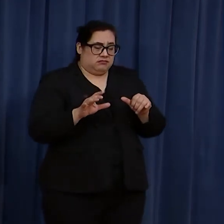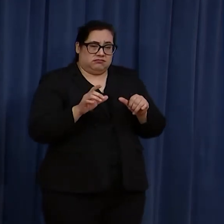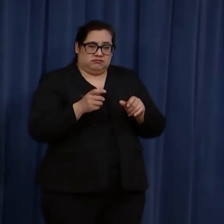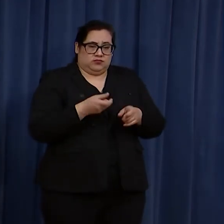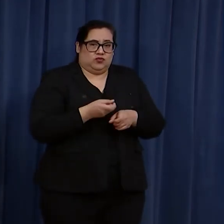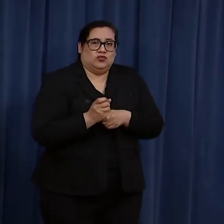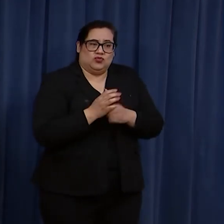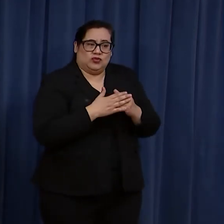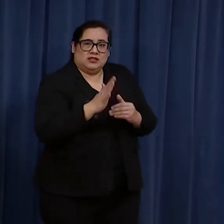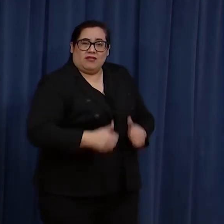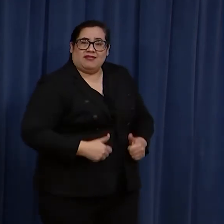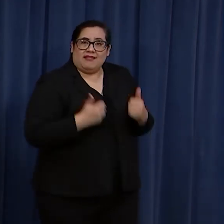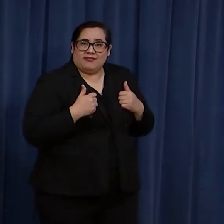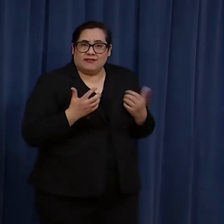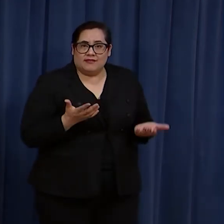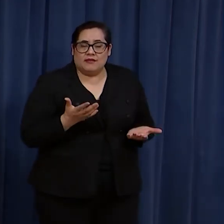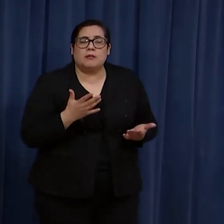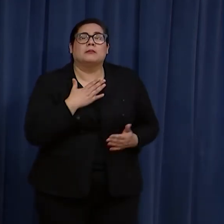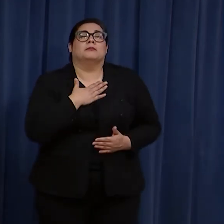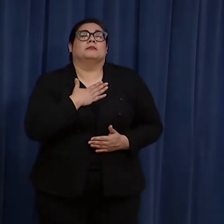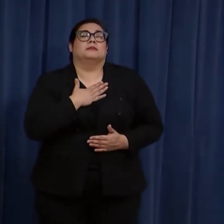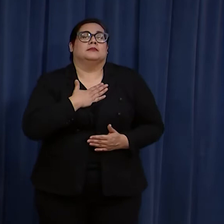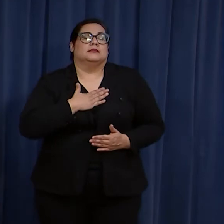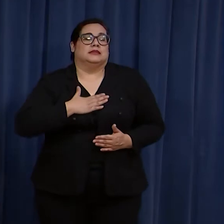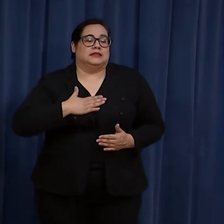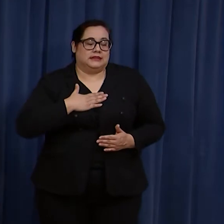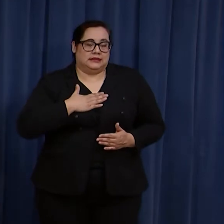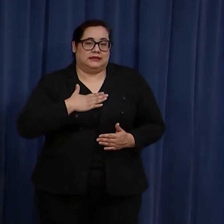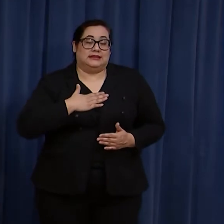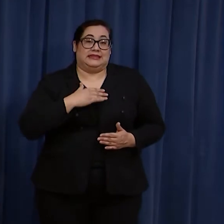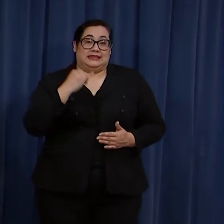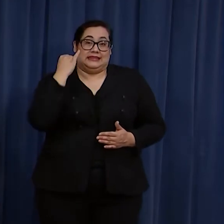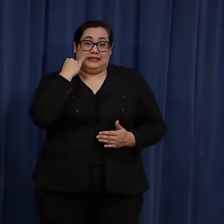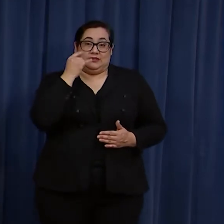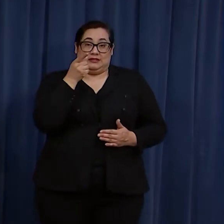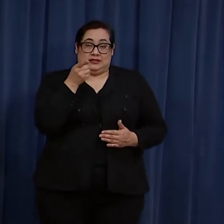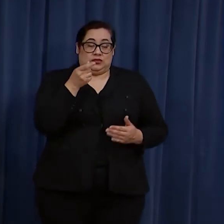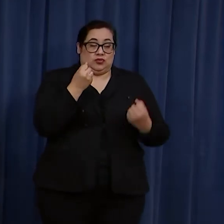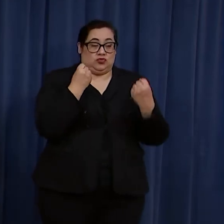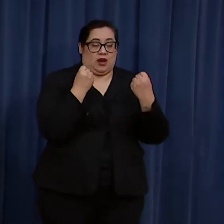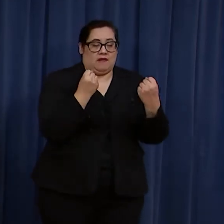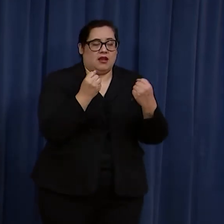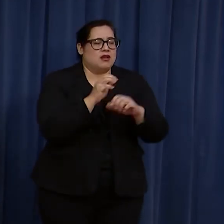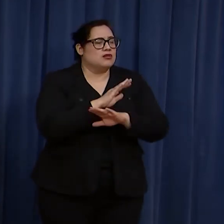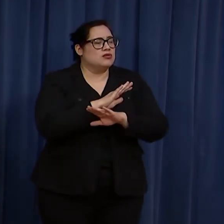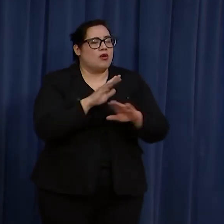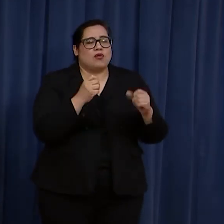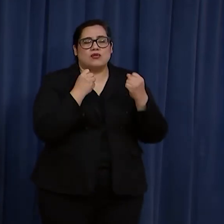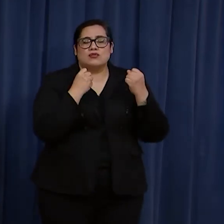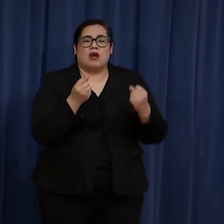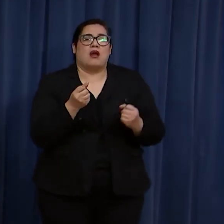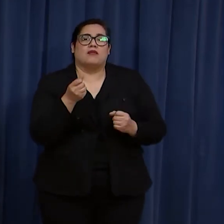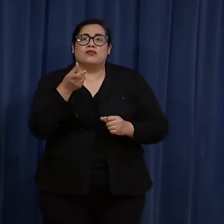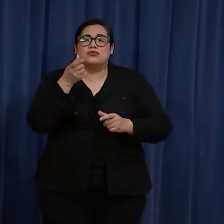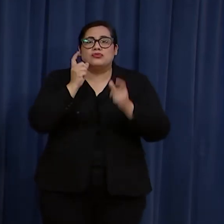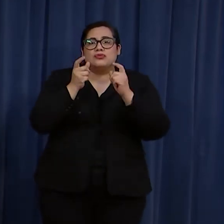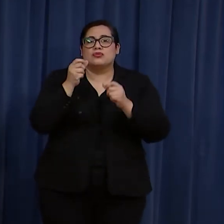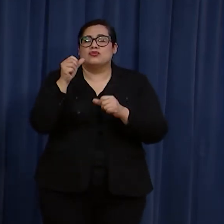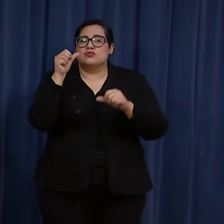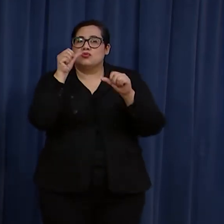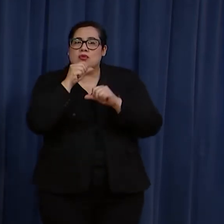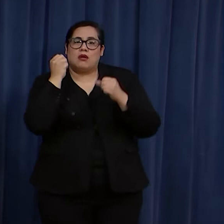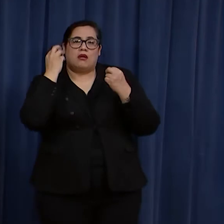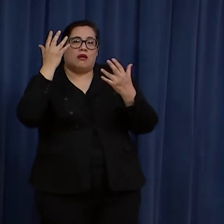if you survive. Please, please, if you are driving, don't drive under the influence